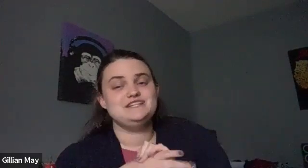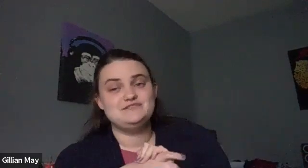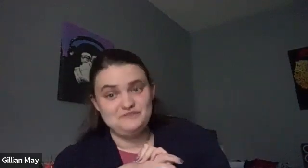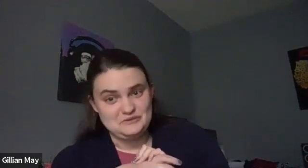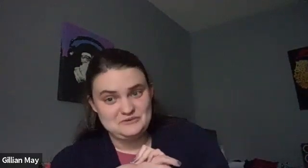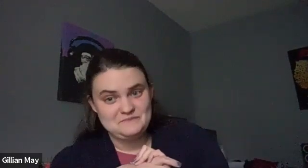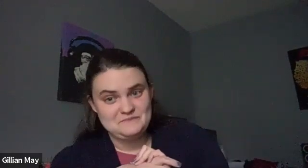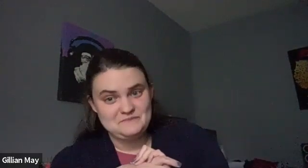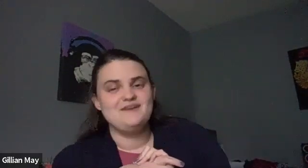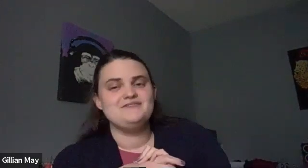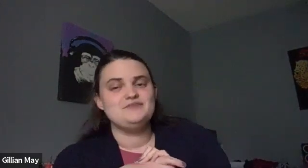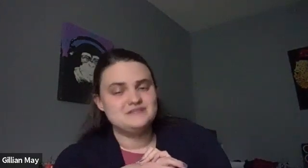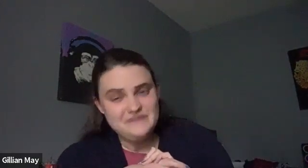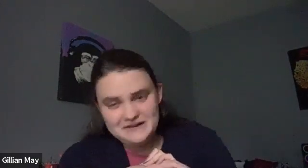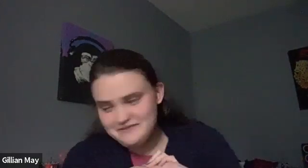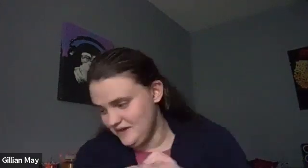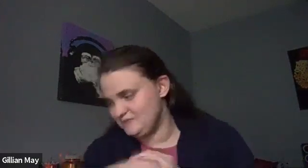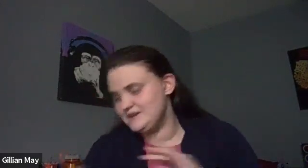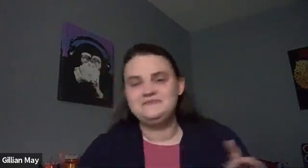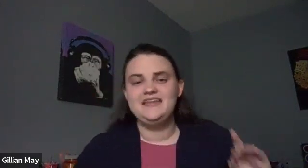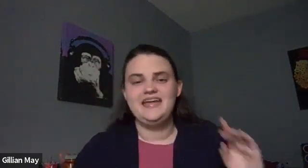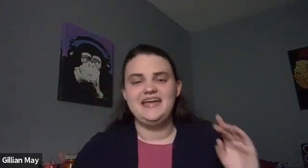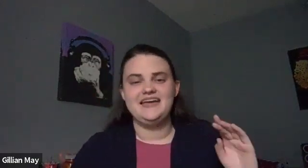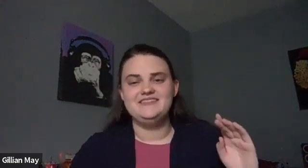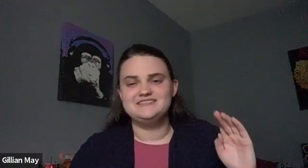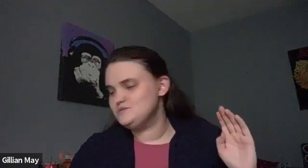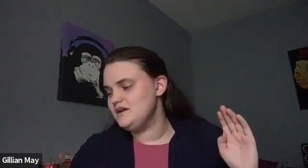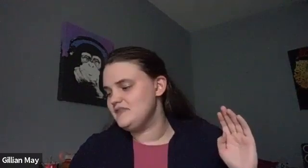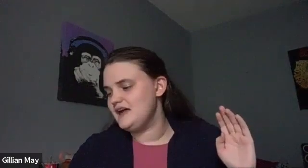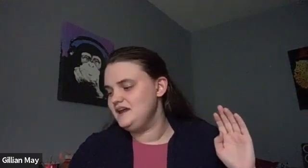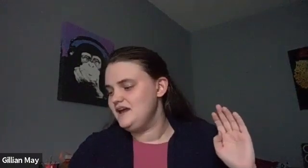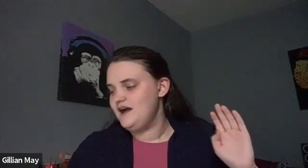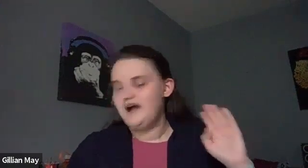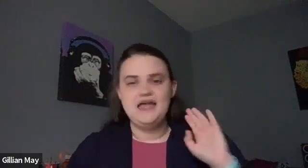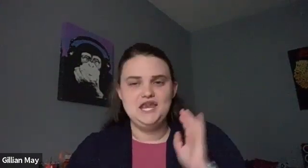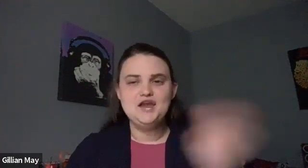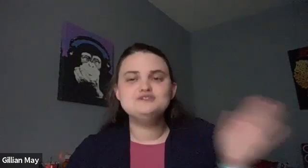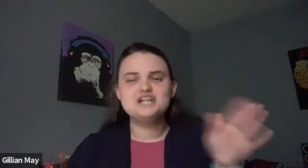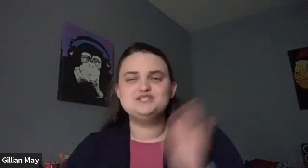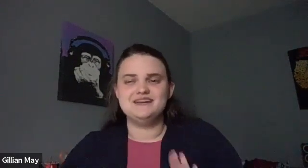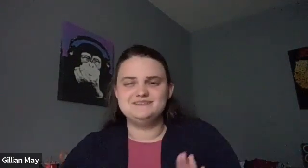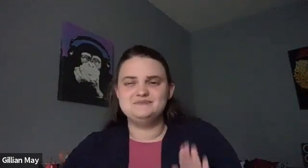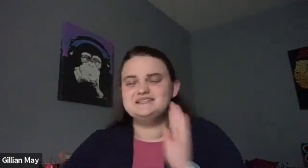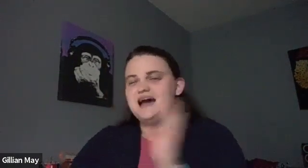is food. Food is a very fun one. And this is one that no judgment, because